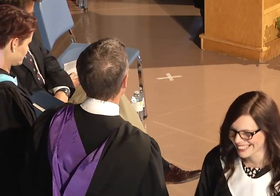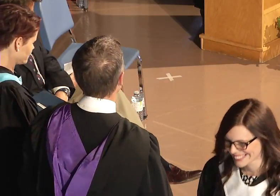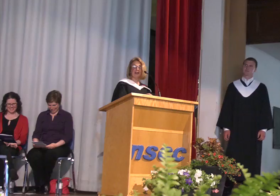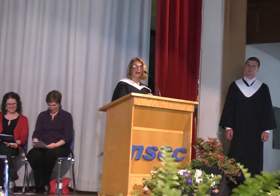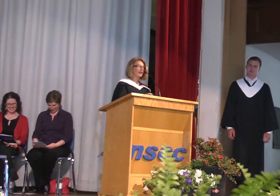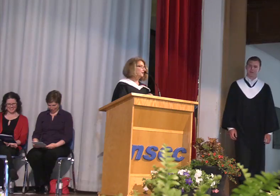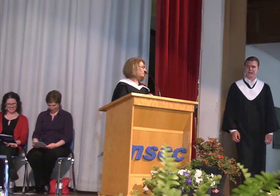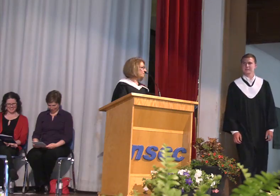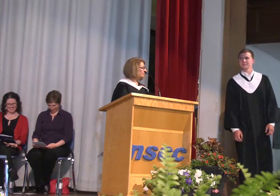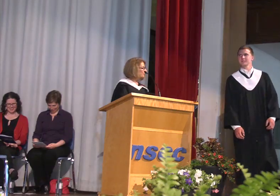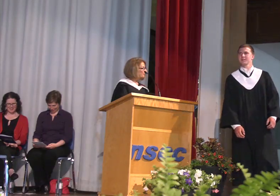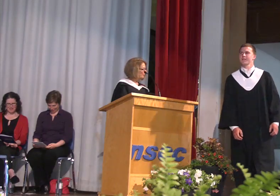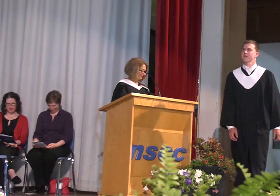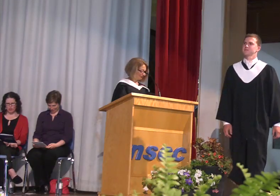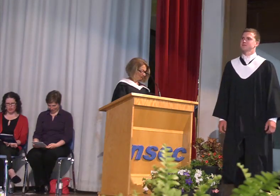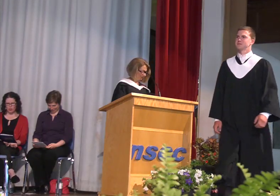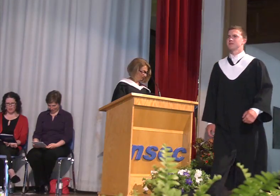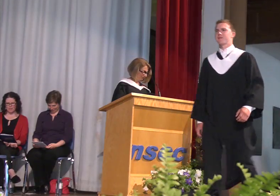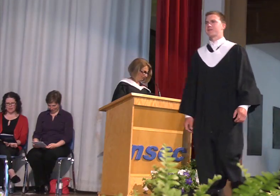Chad Kenny.